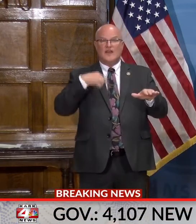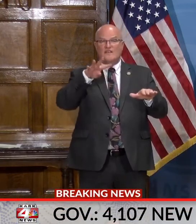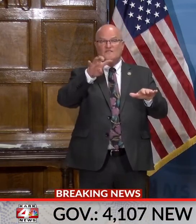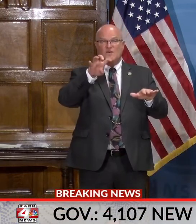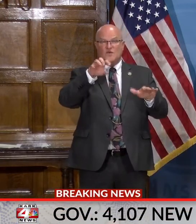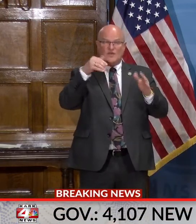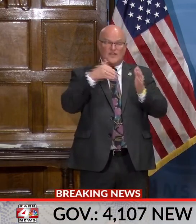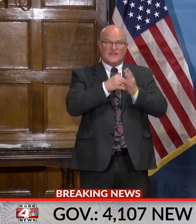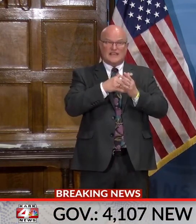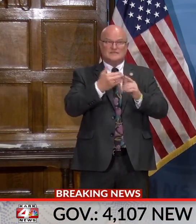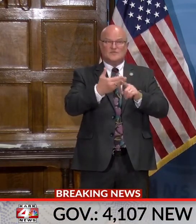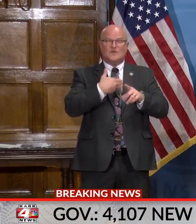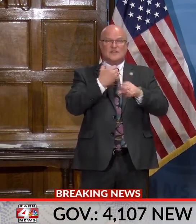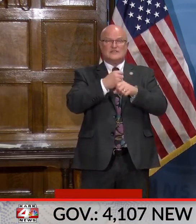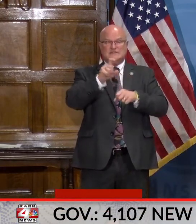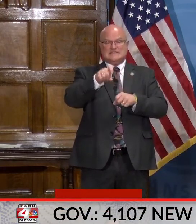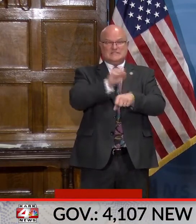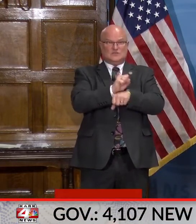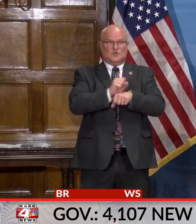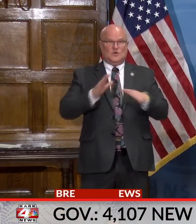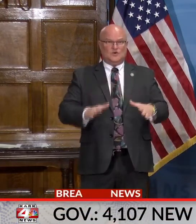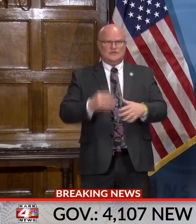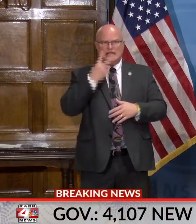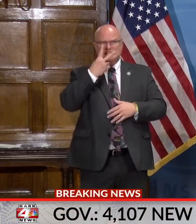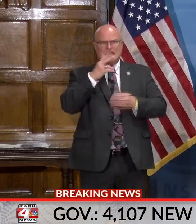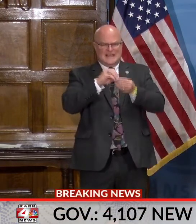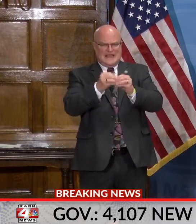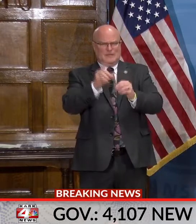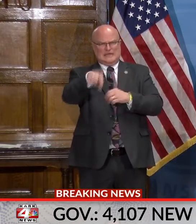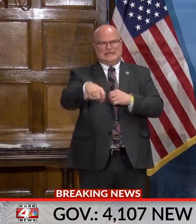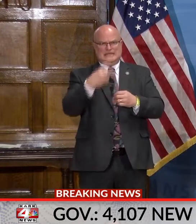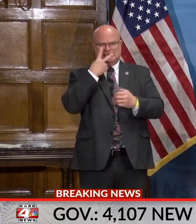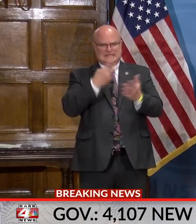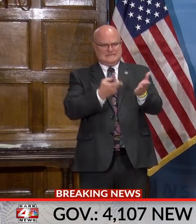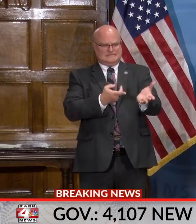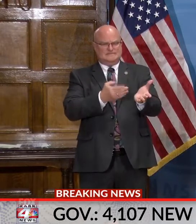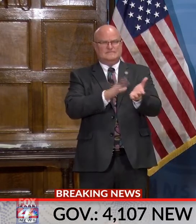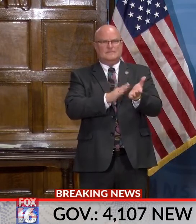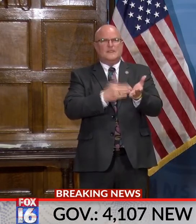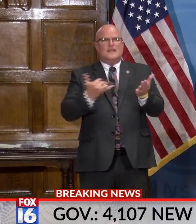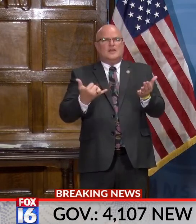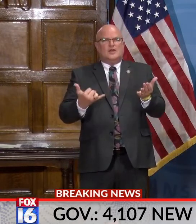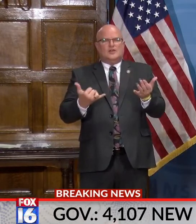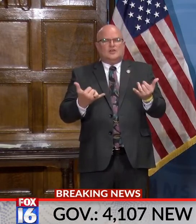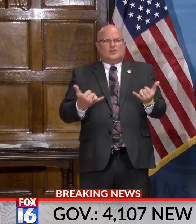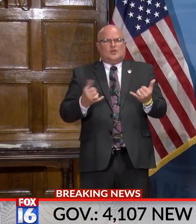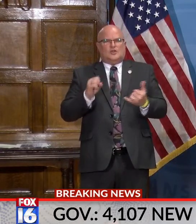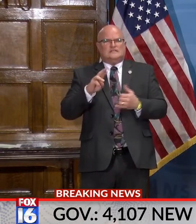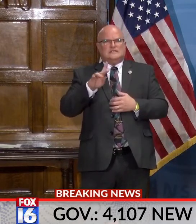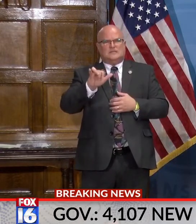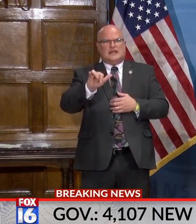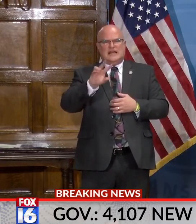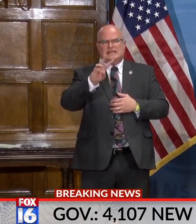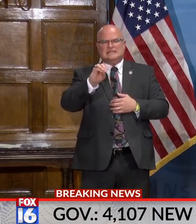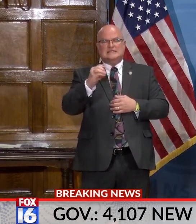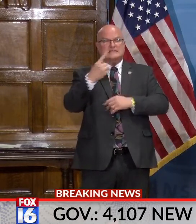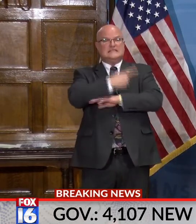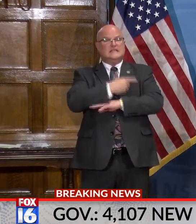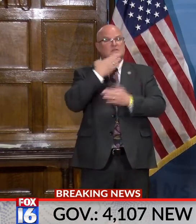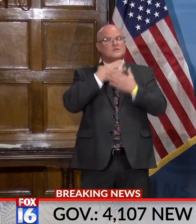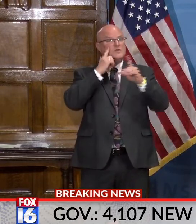you get to essential workers, so I need to see that final number. But based upon our current supply, I think 60 days is a good goal for